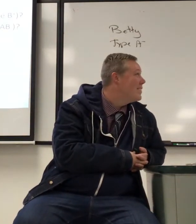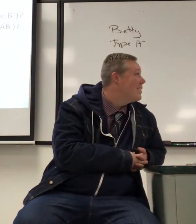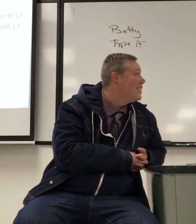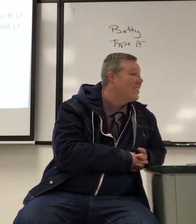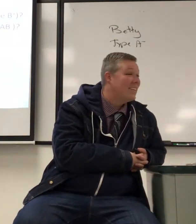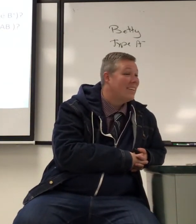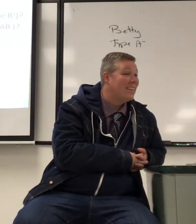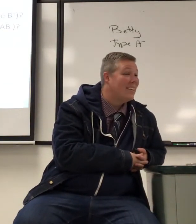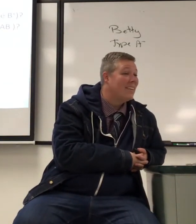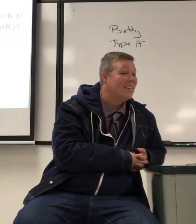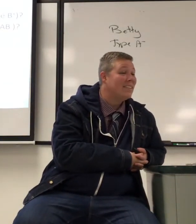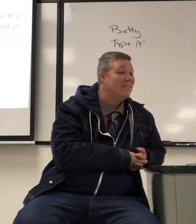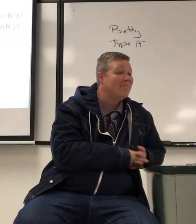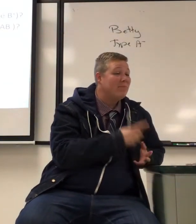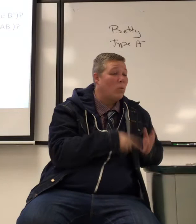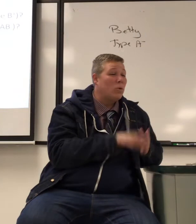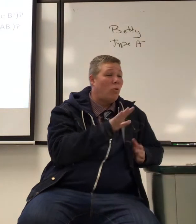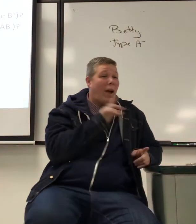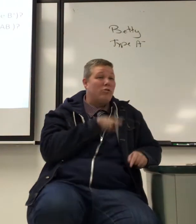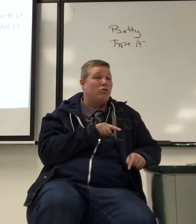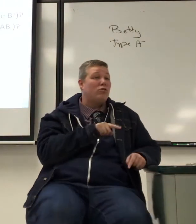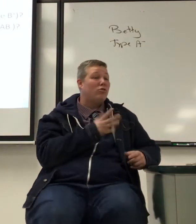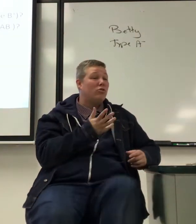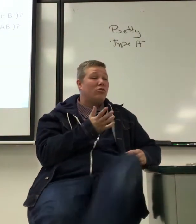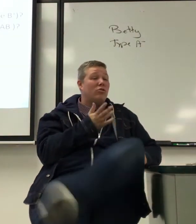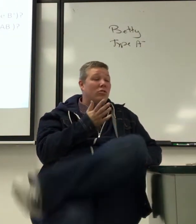All right, what'd you get?